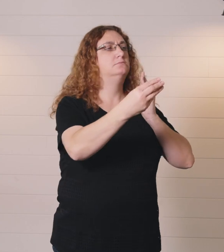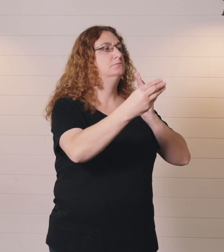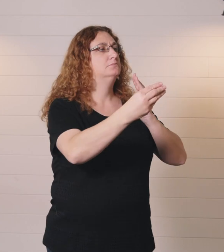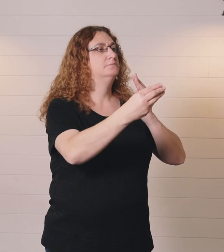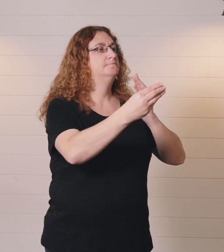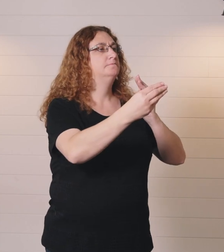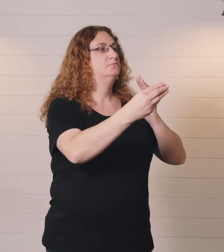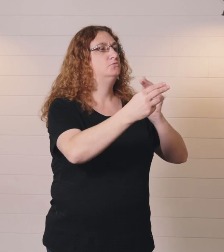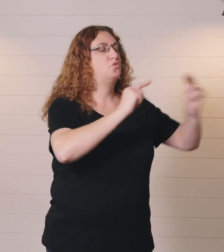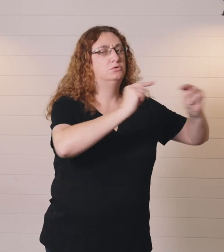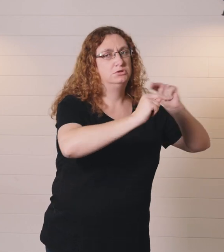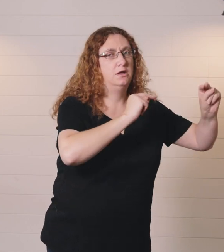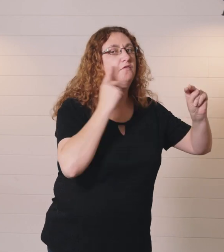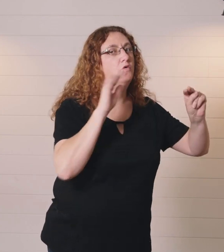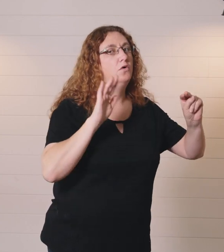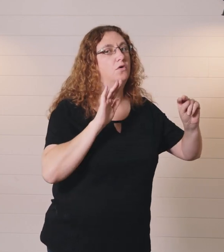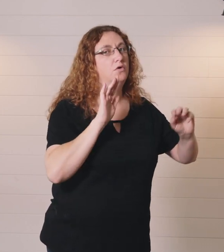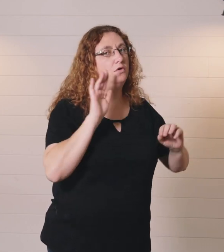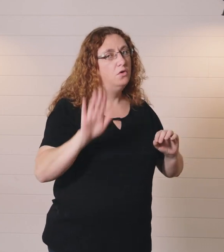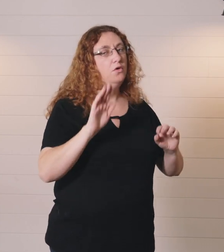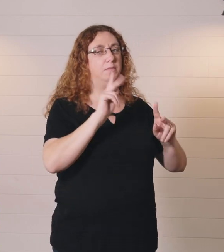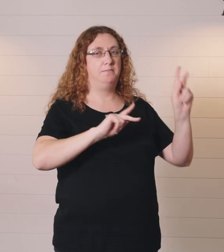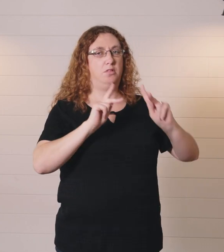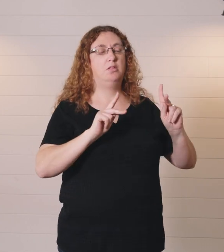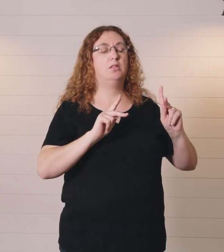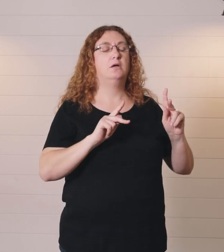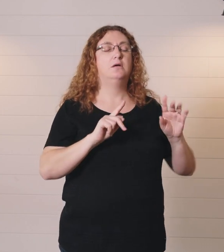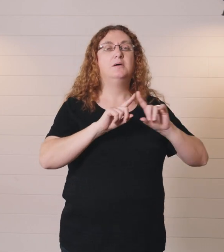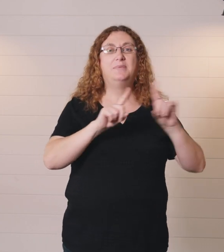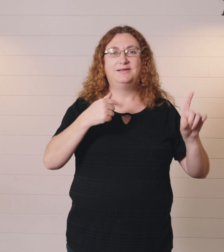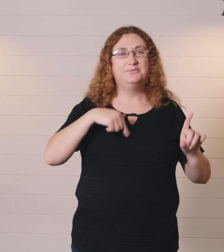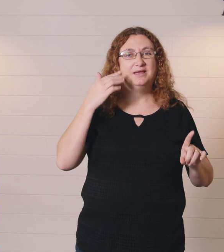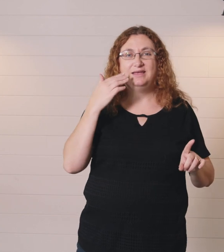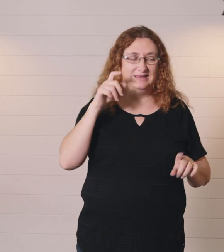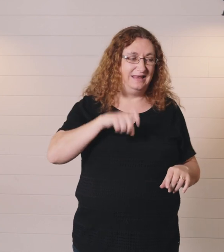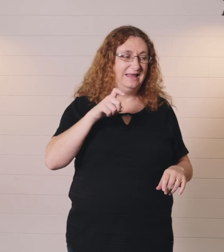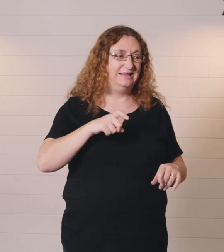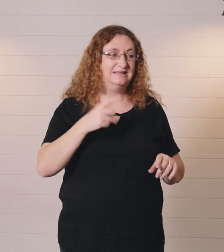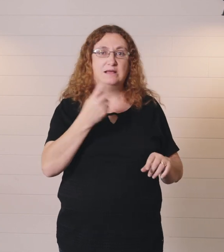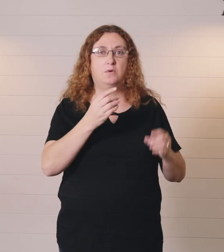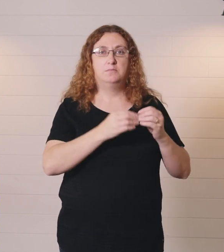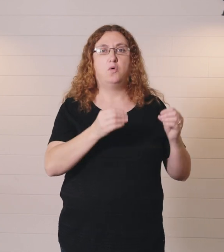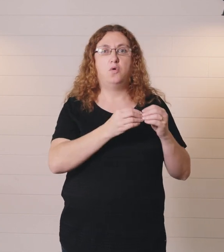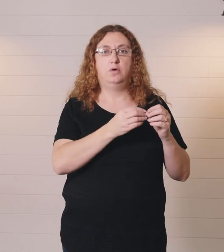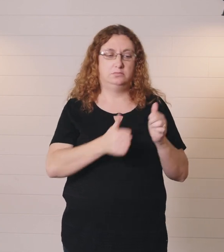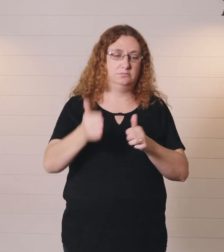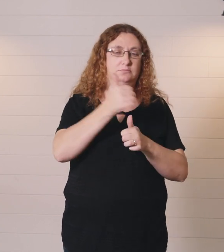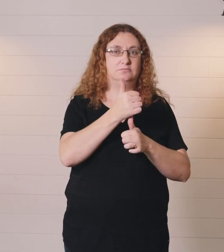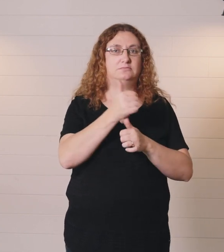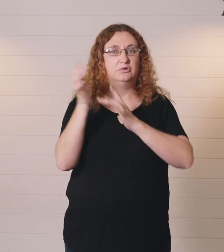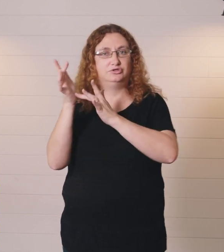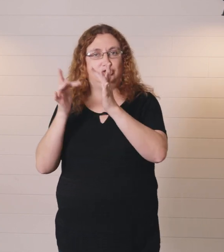mediator. But of course we know that we need a greater mediator, and that Jesus Himself came to be that